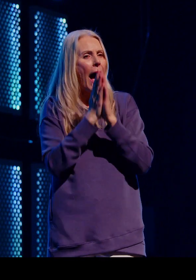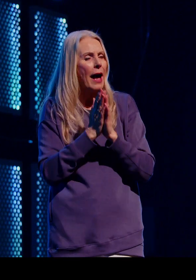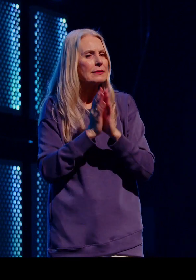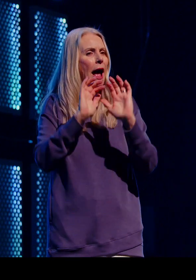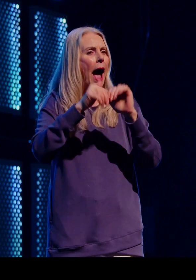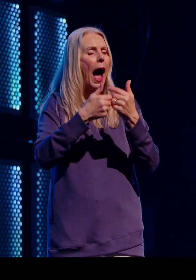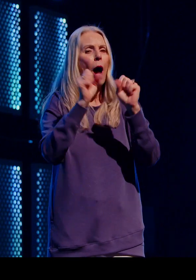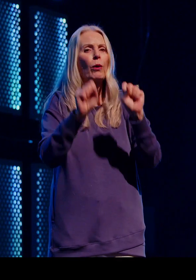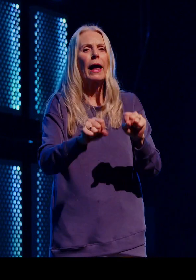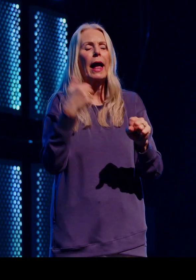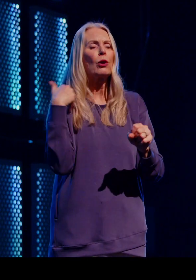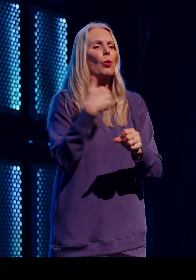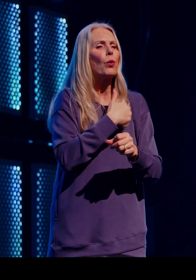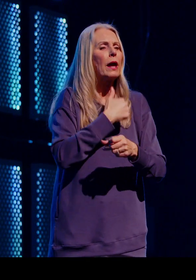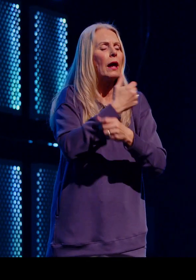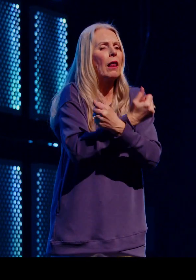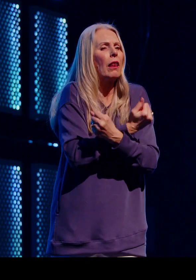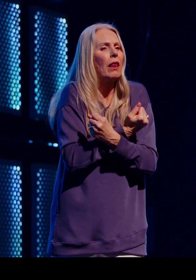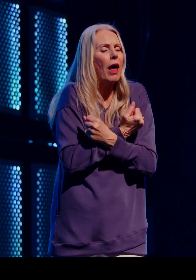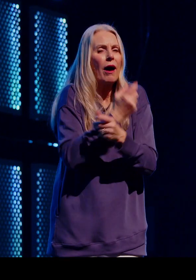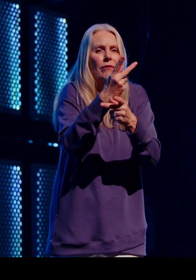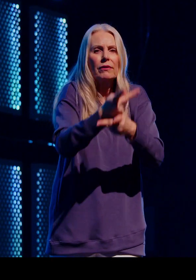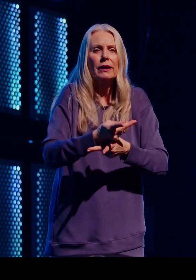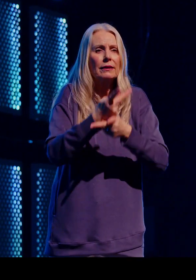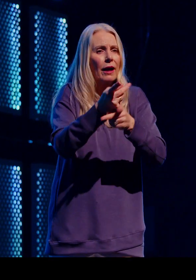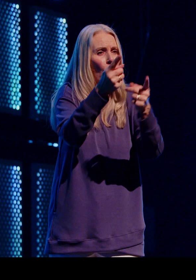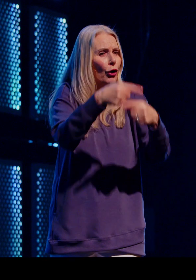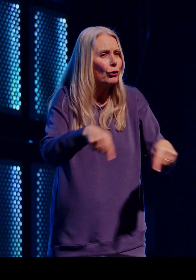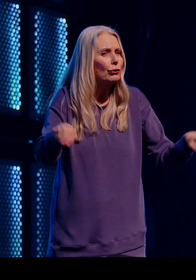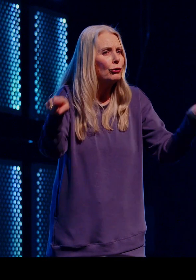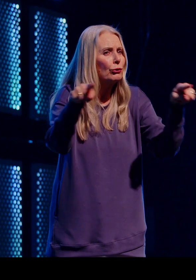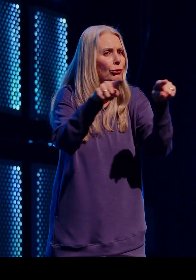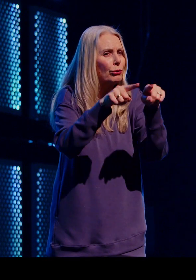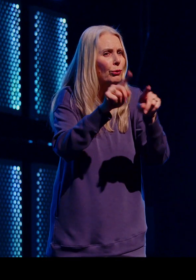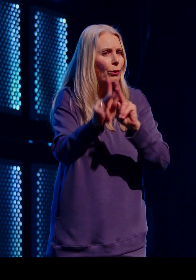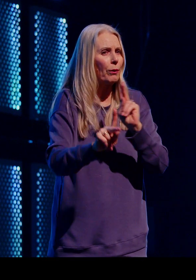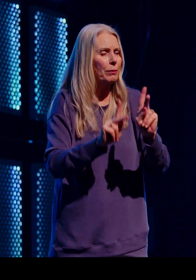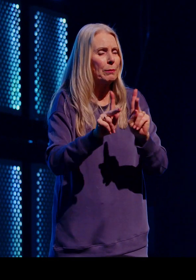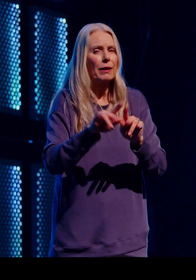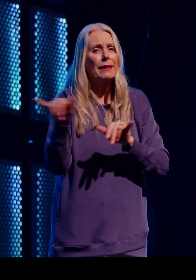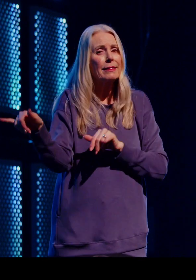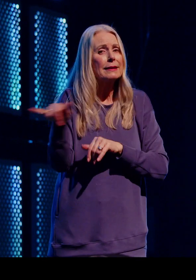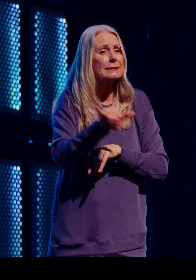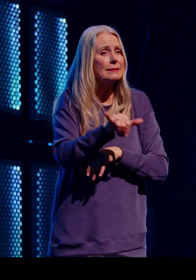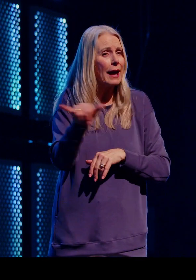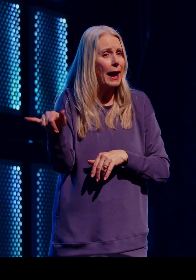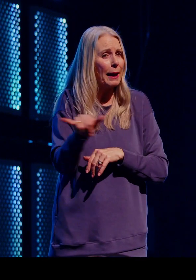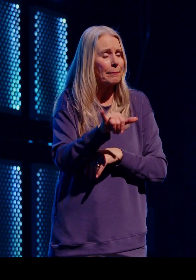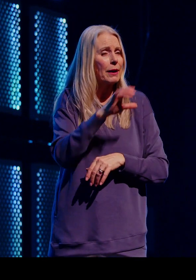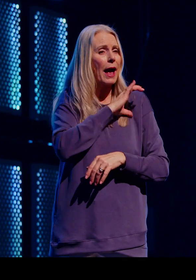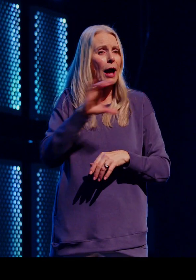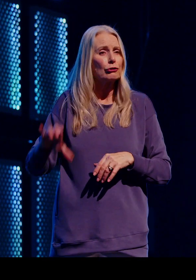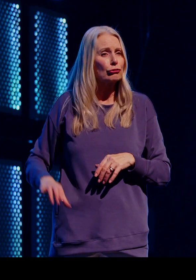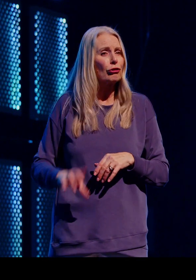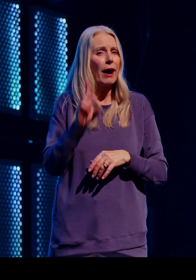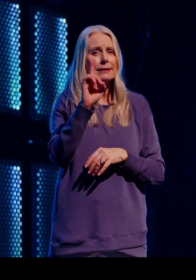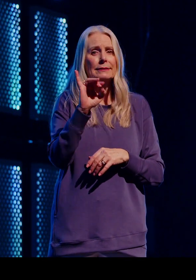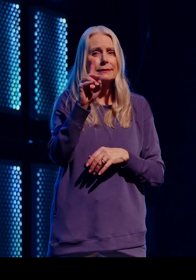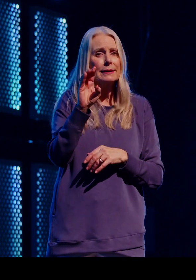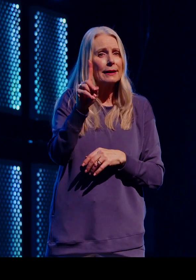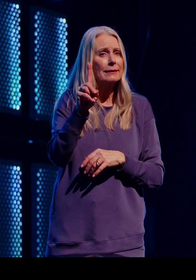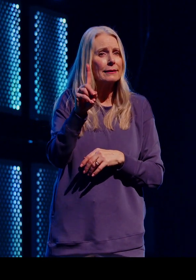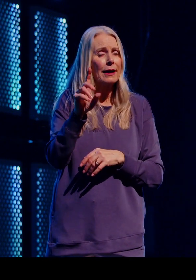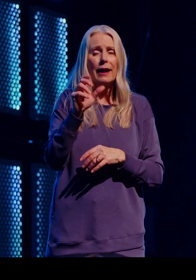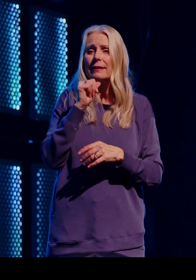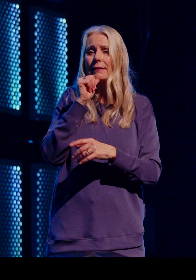around us and love them, serve them in the same manner, such as Christ did, looking not only to his own